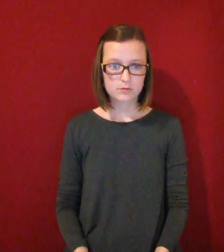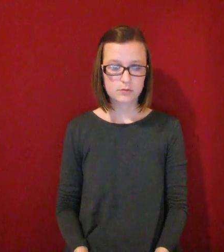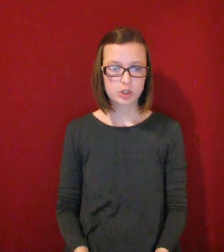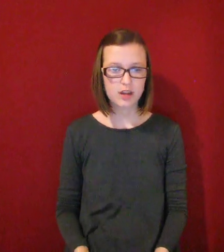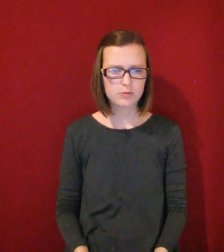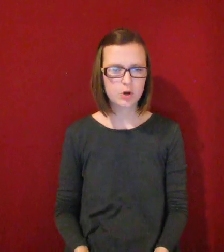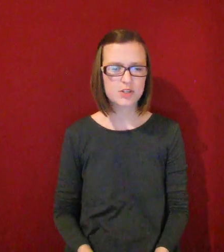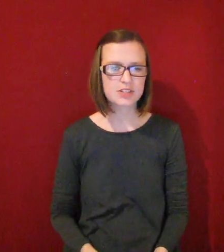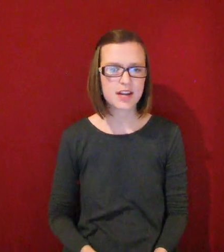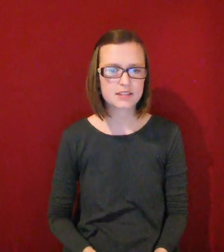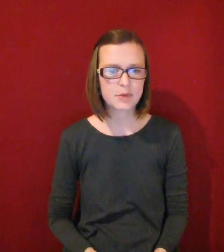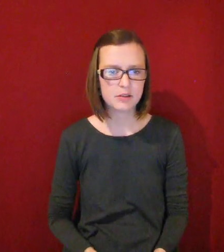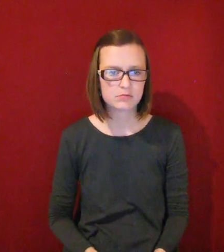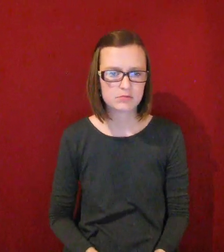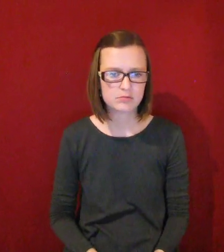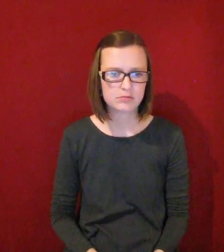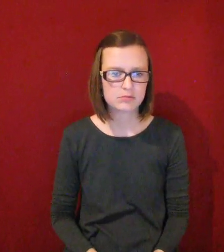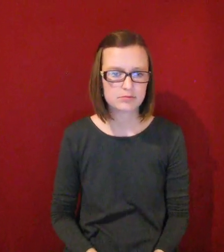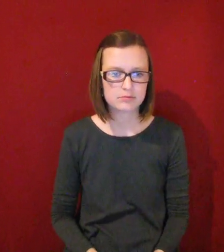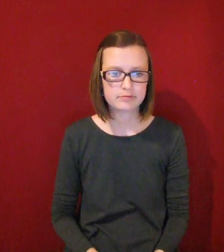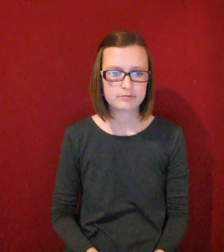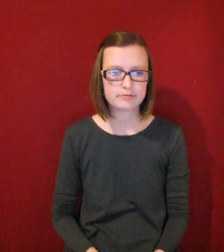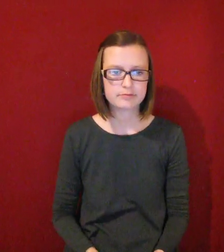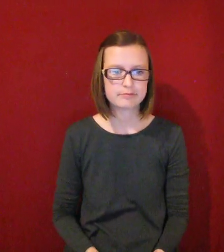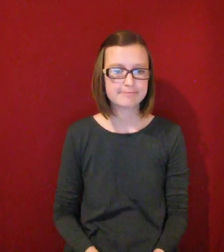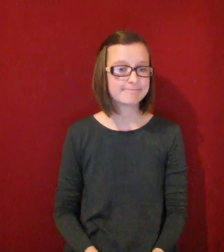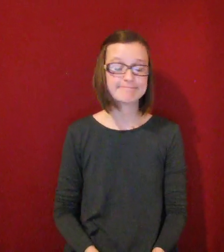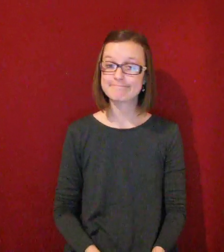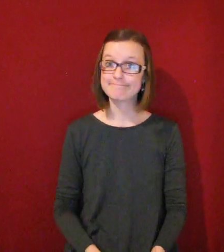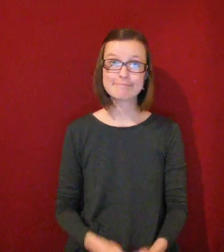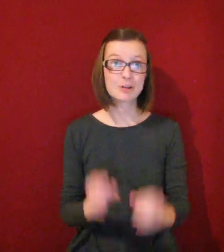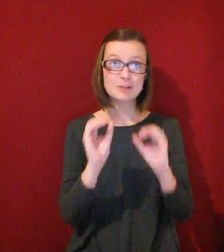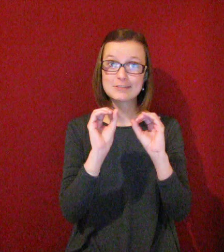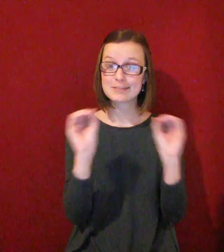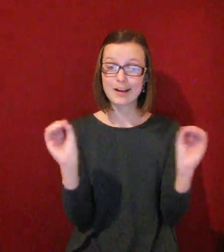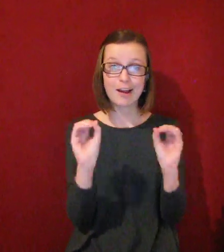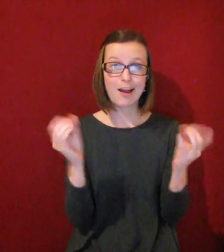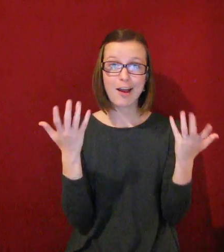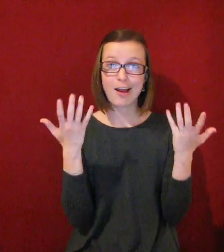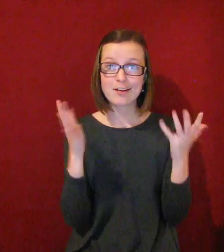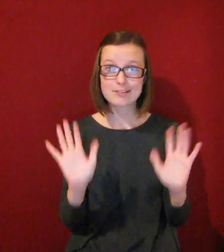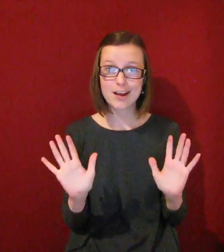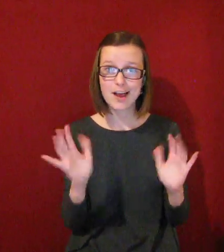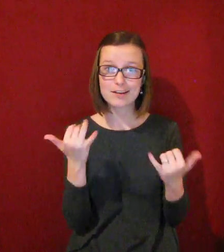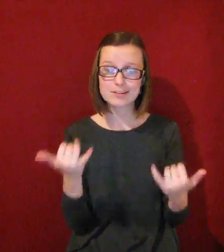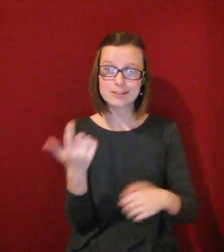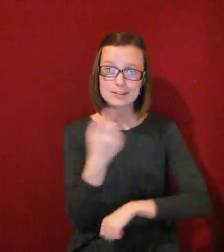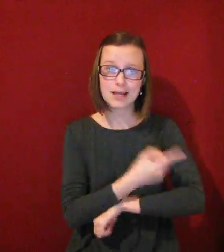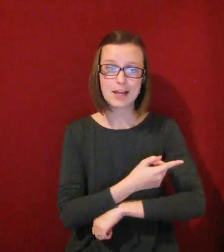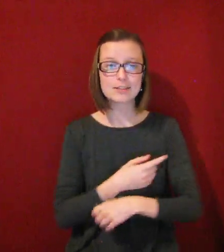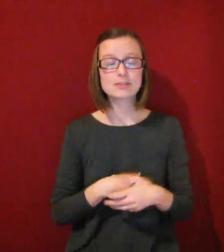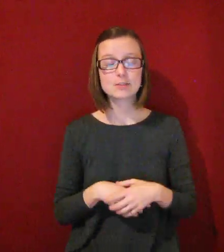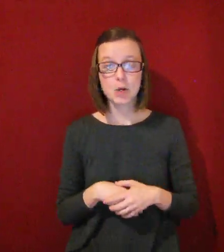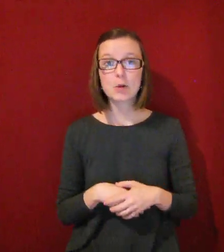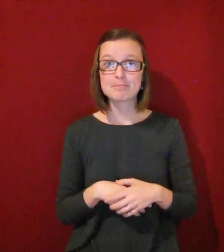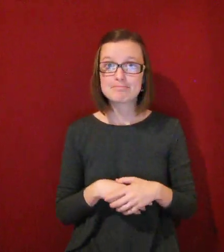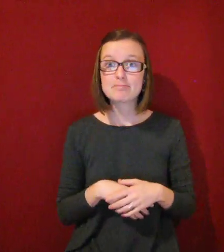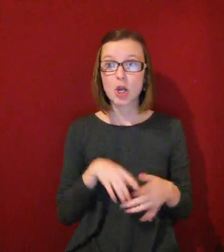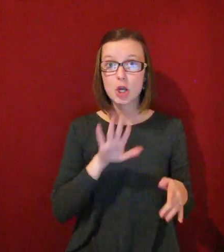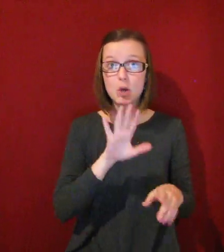Do you have more questions to ask me? Actually, we are all set for today. So what I'll do is, like I said, we'll get your caseworker to come out to